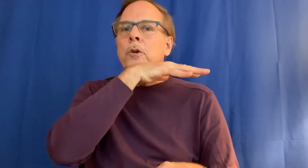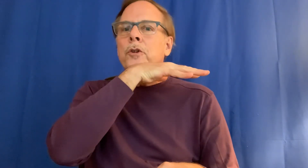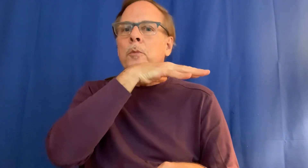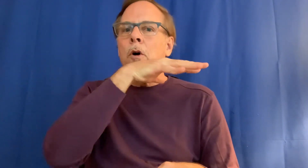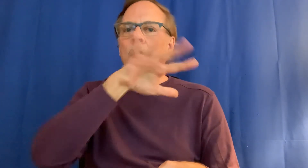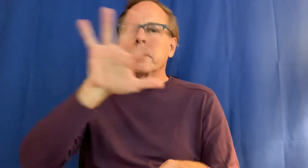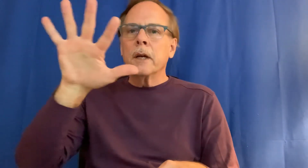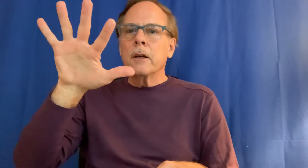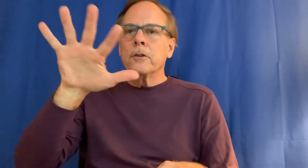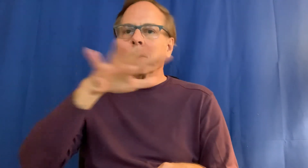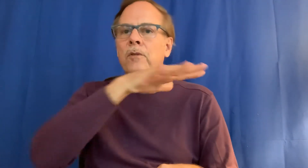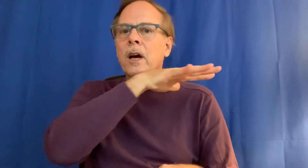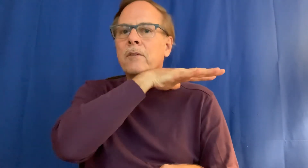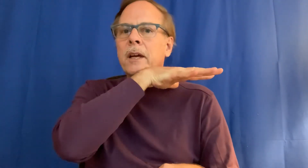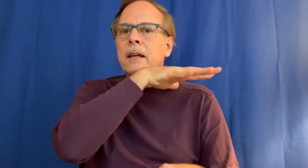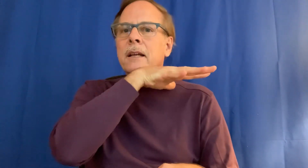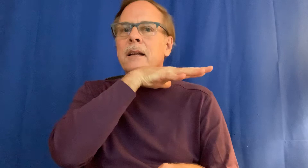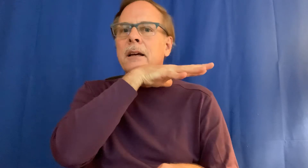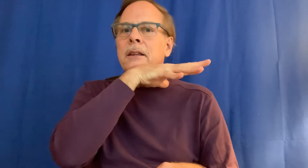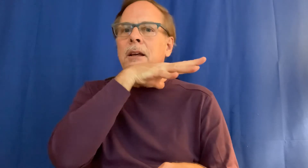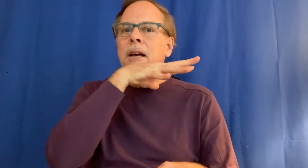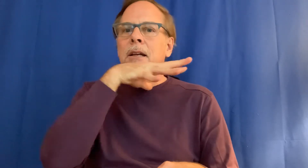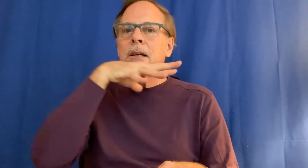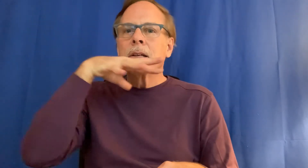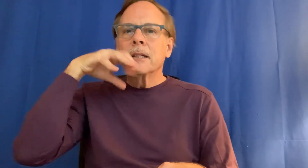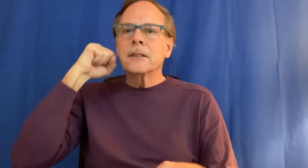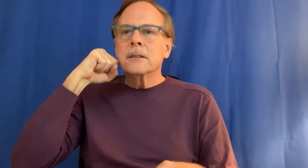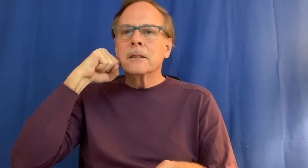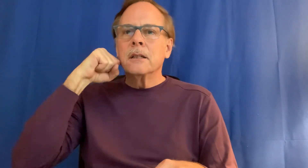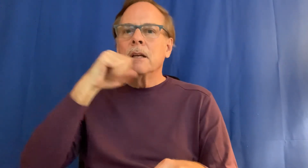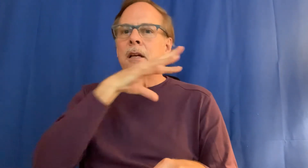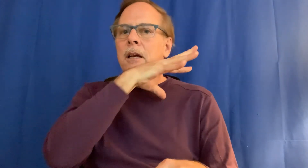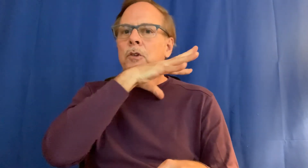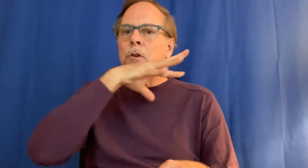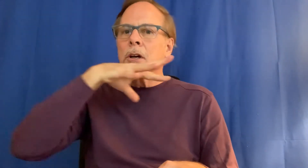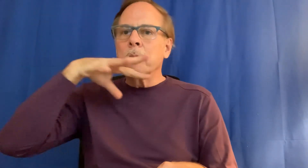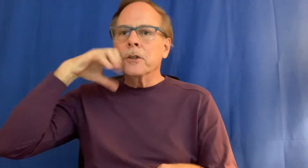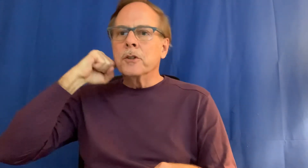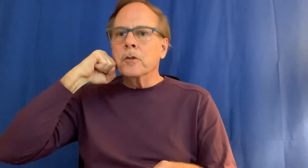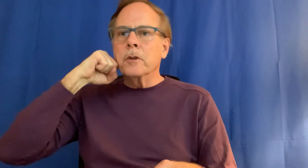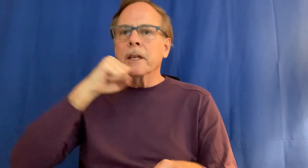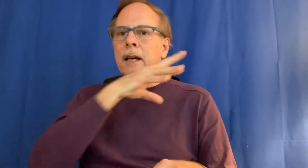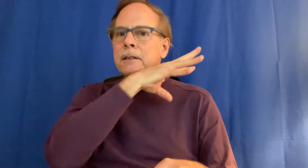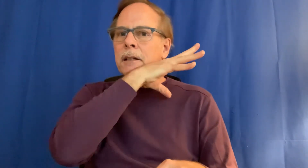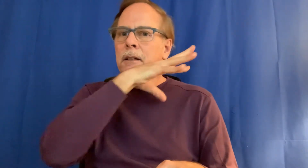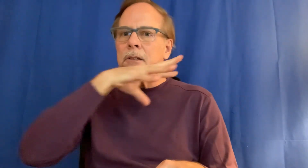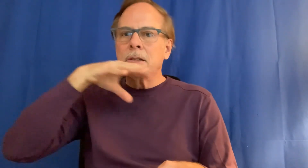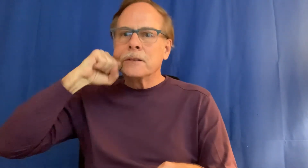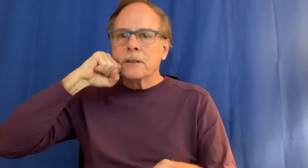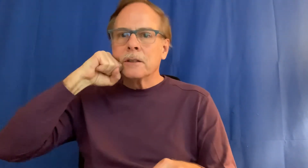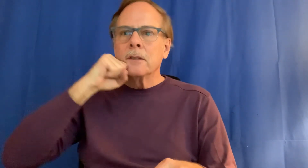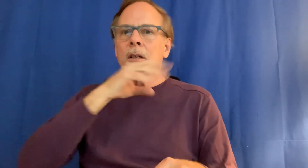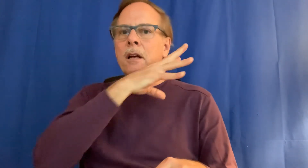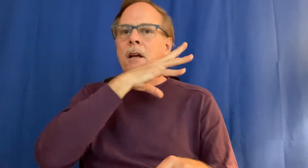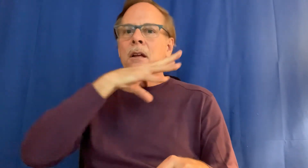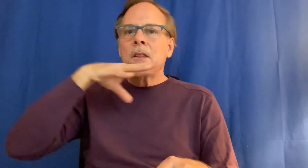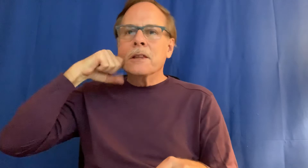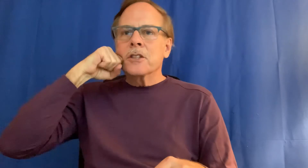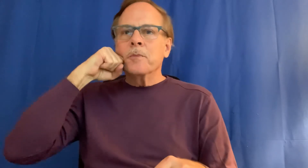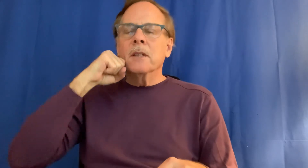your palm down, your 5 hand out like that, and you come into the S hand. This means